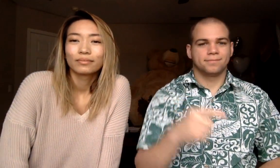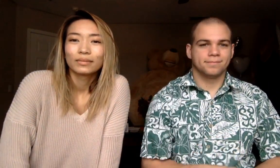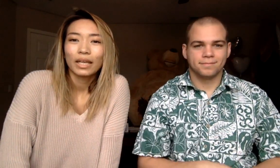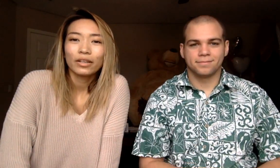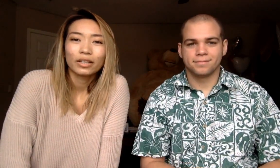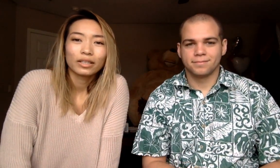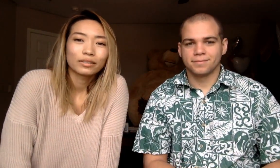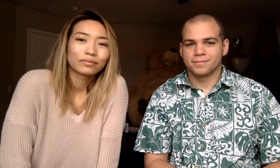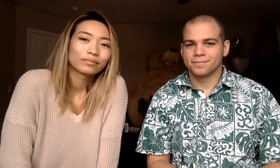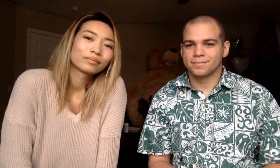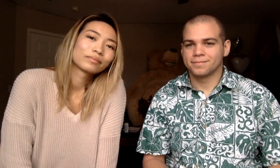Kara,